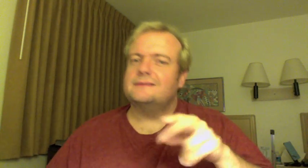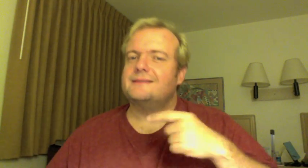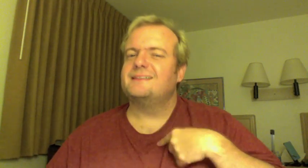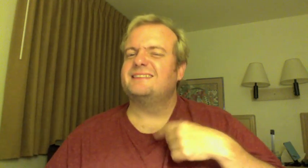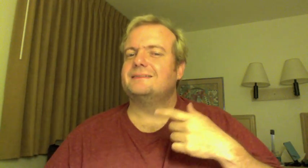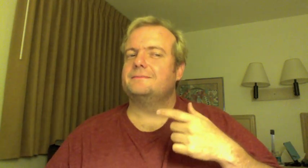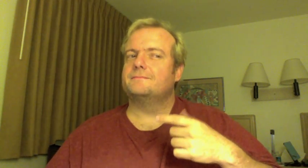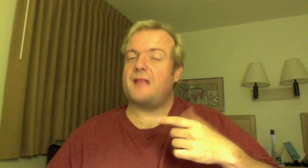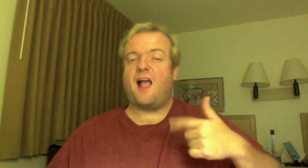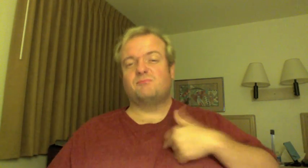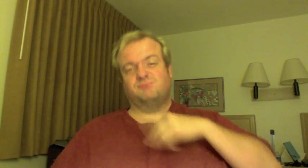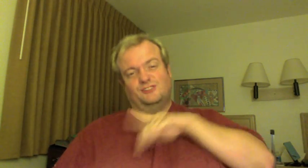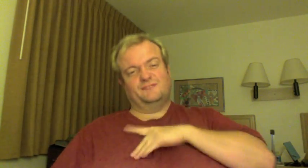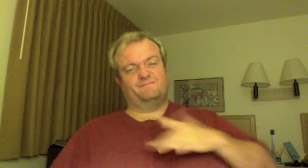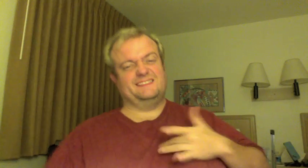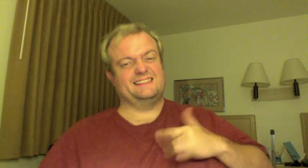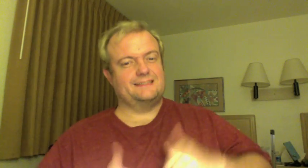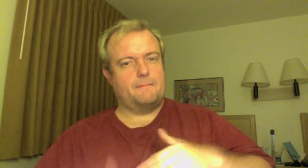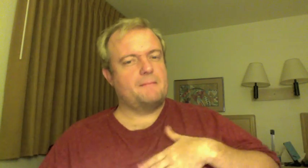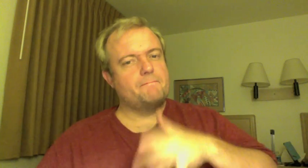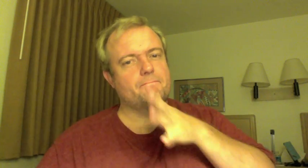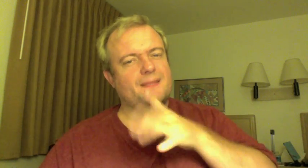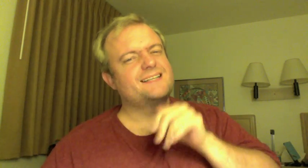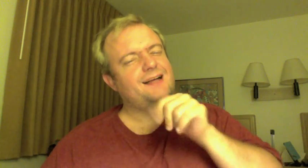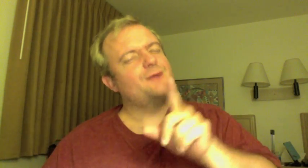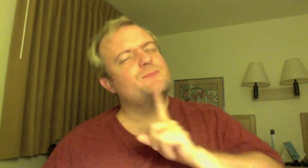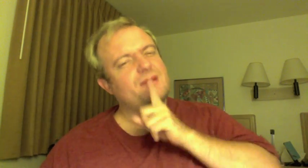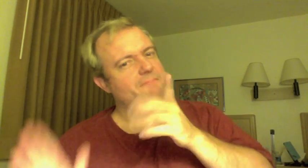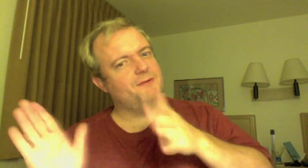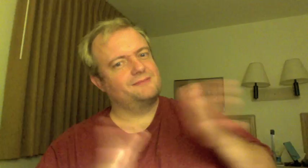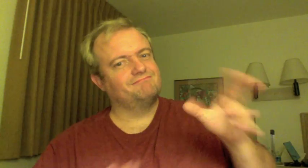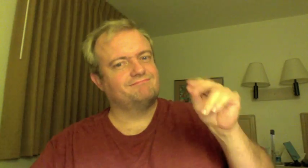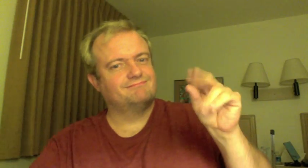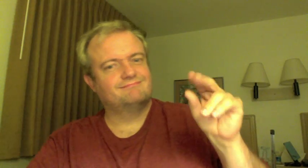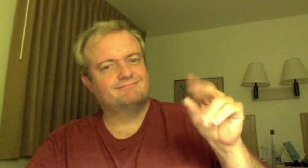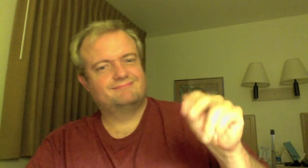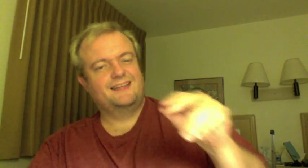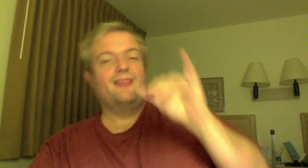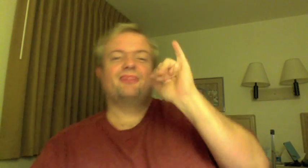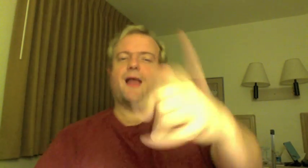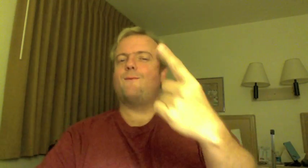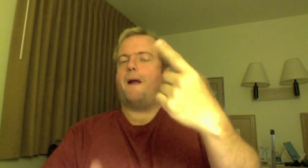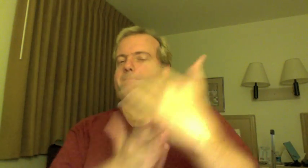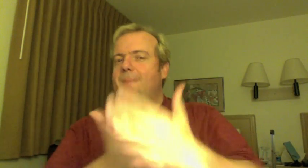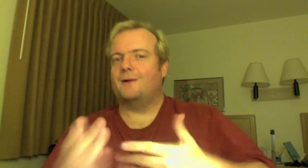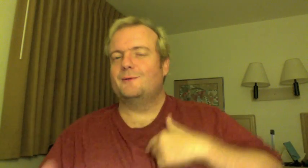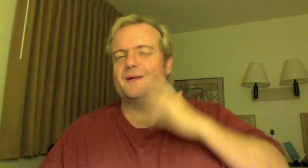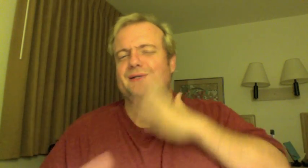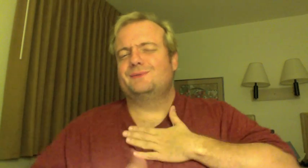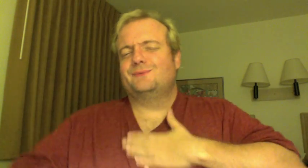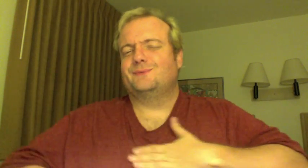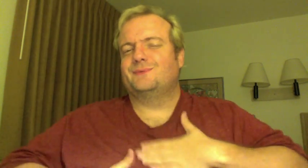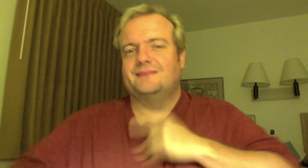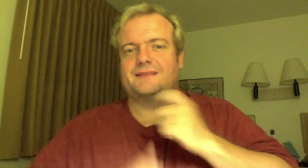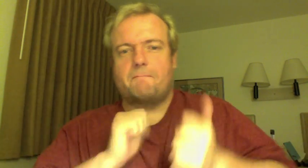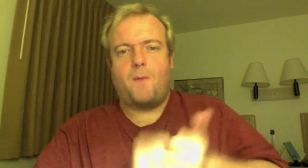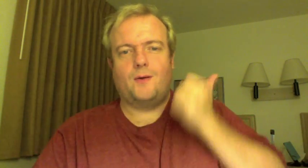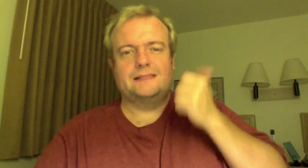attempted. There are several thousand components to the Bird's Nest structure, of which only 2 are the